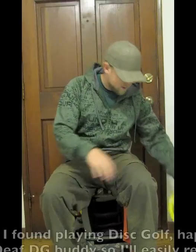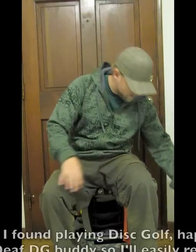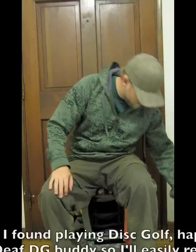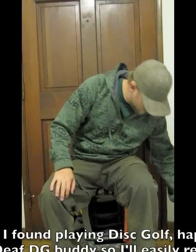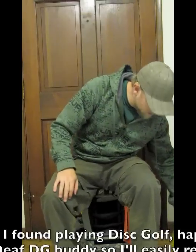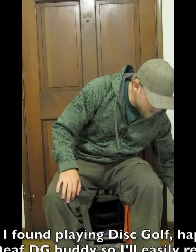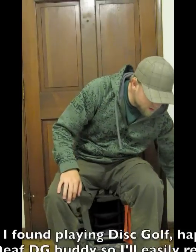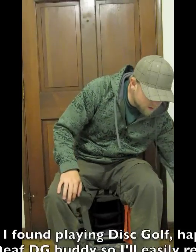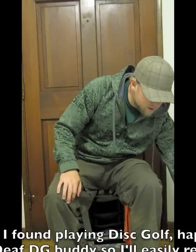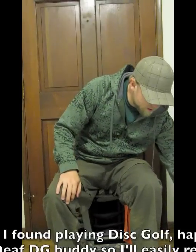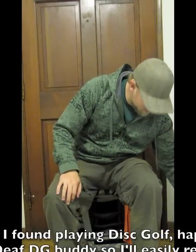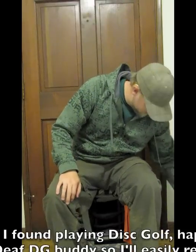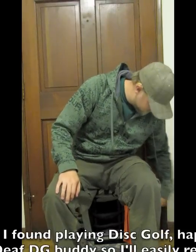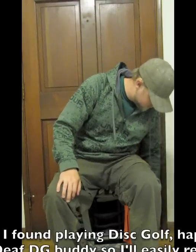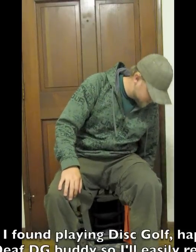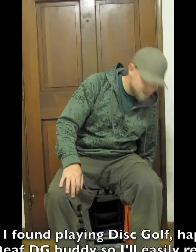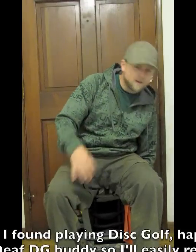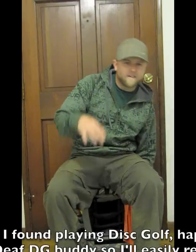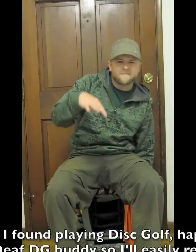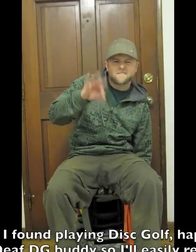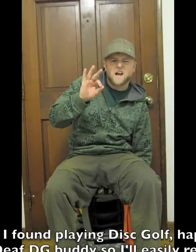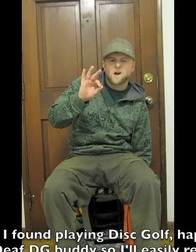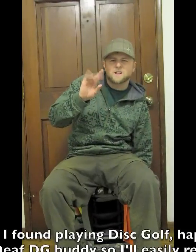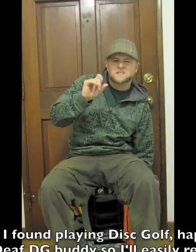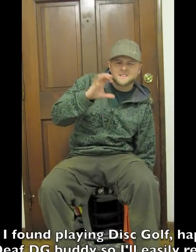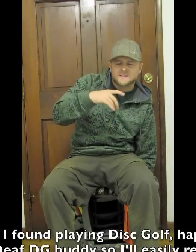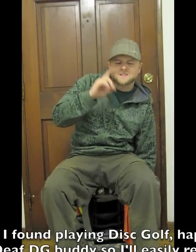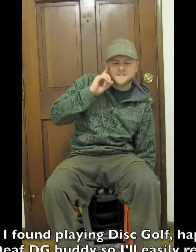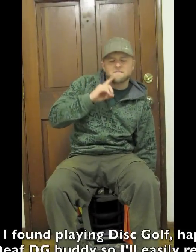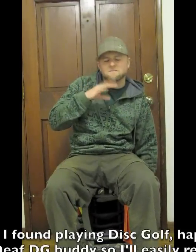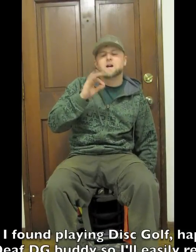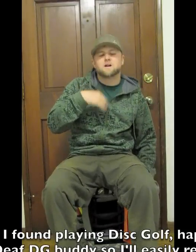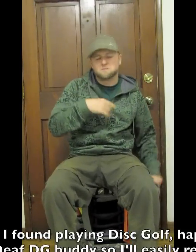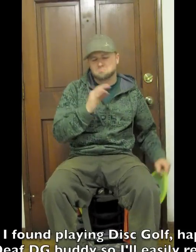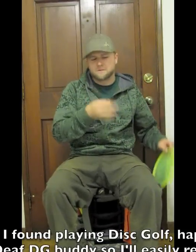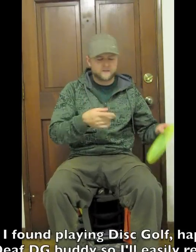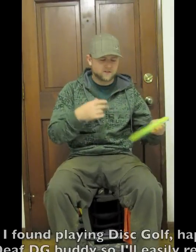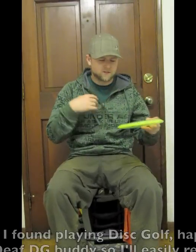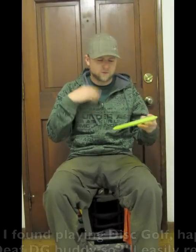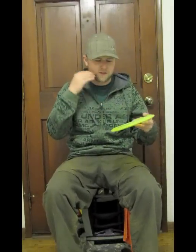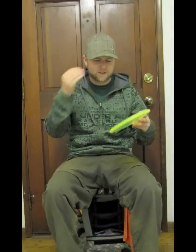Stop my head. I don't know when I'm capable of the histrionics. Stop my head. Stop